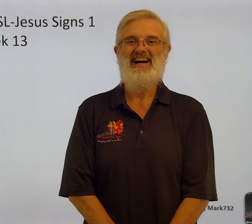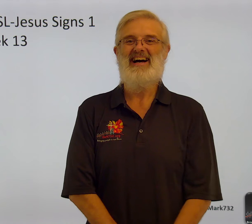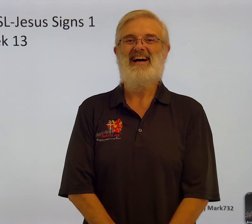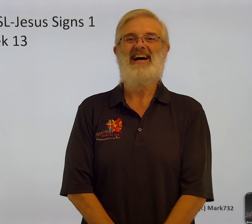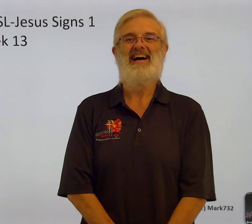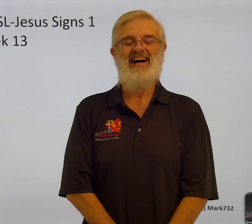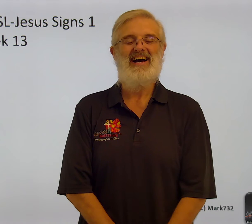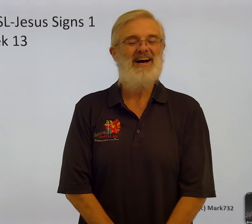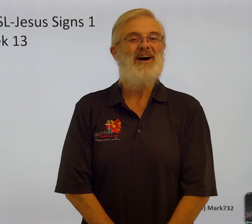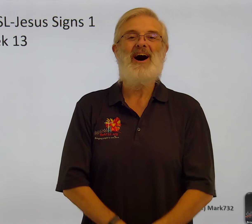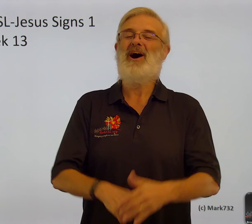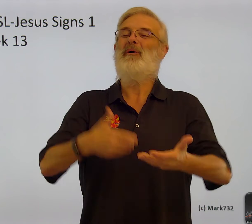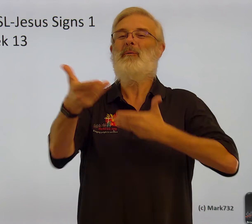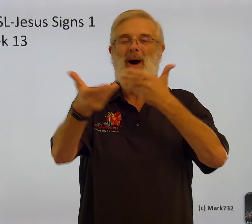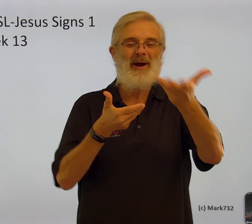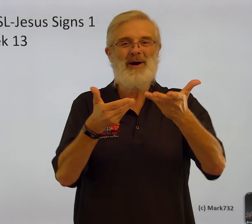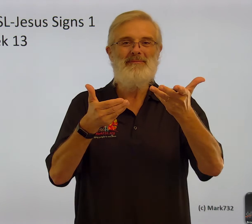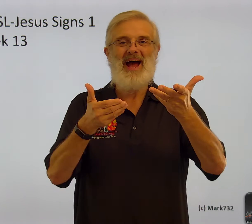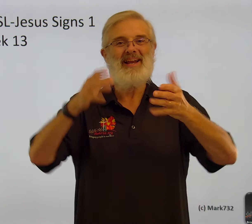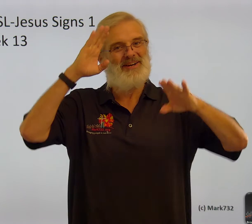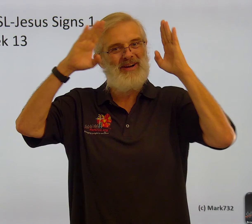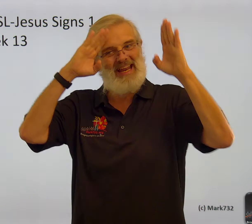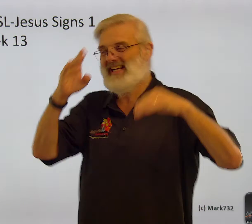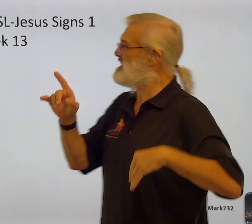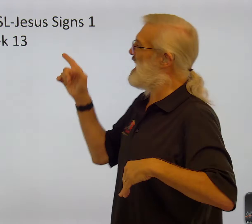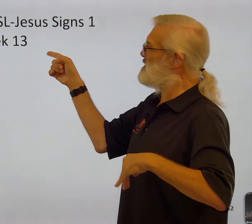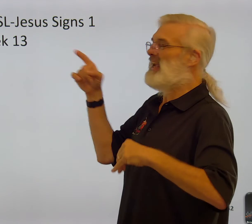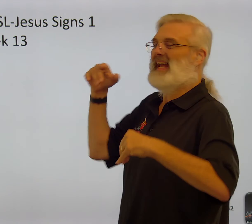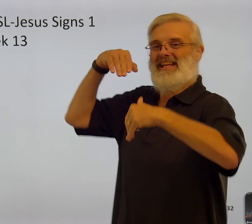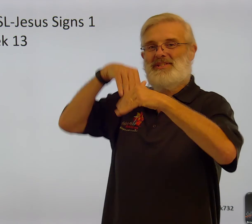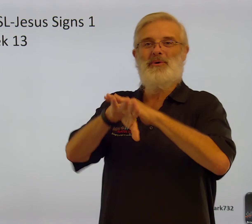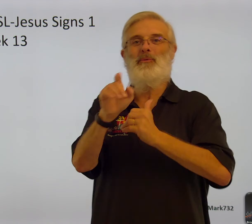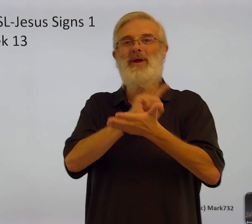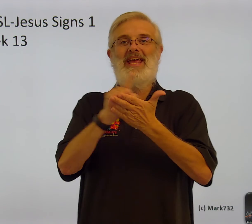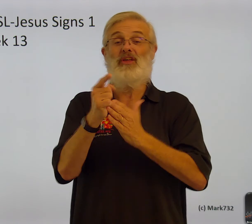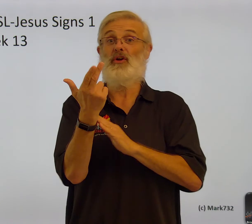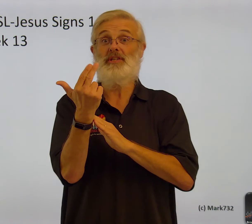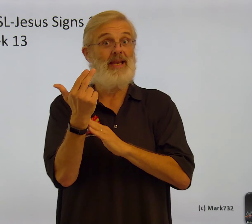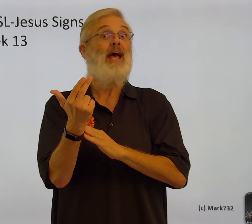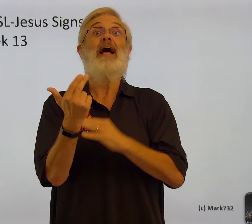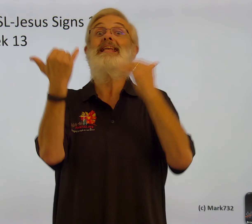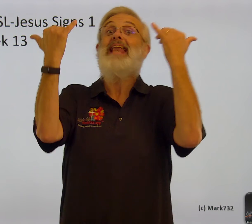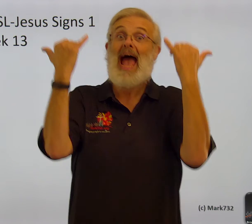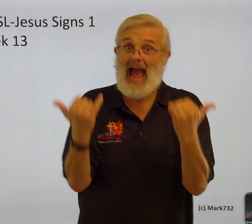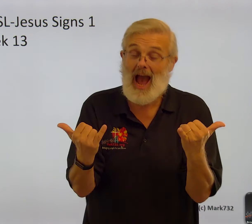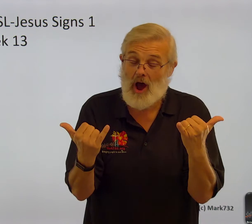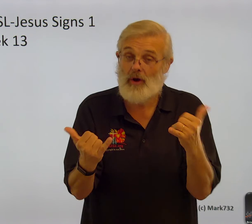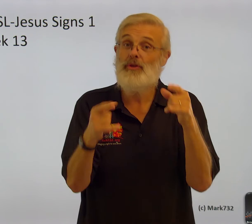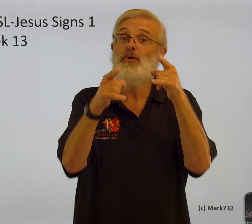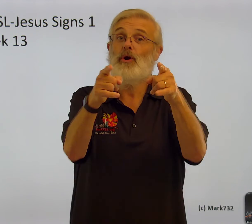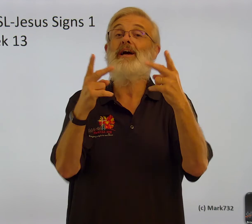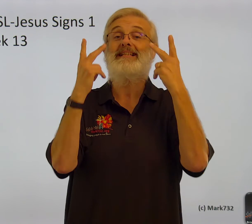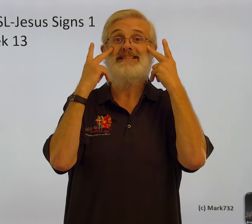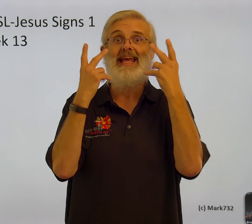oh welcome and greetings as we get into week 13 now you are gonna see how